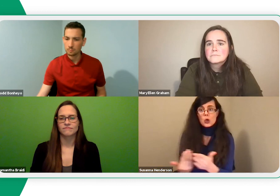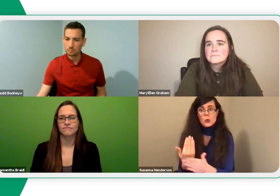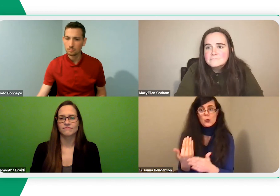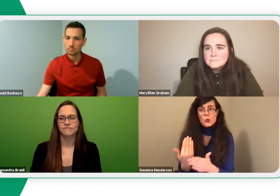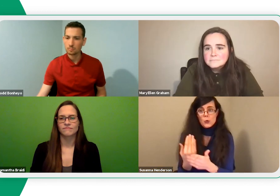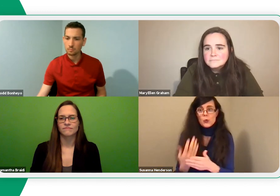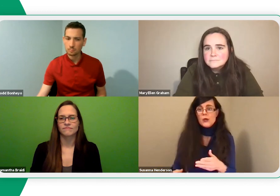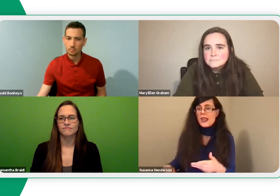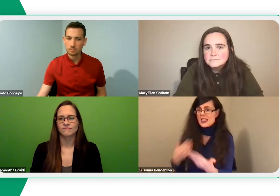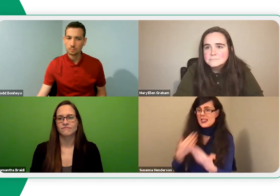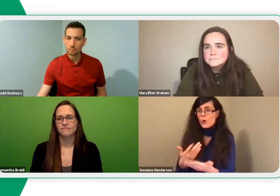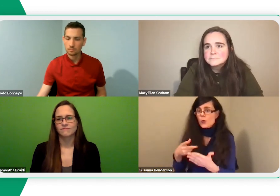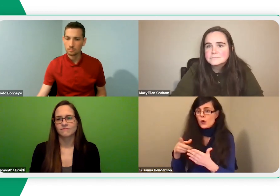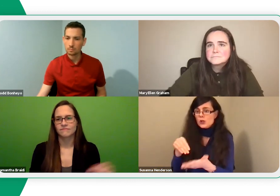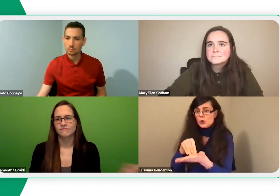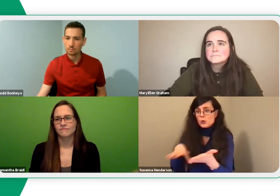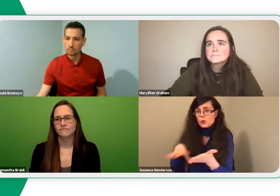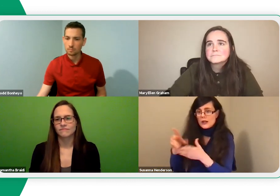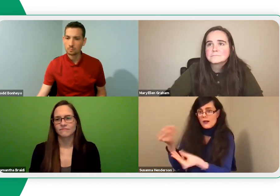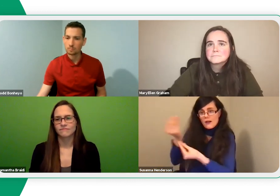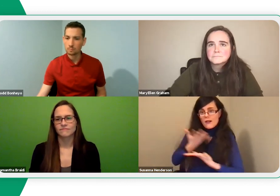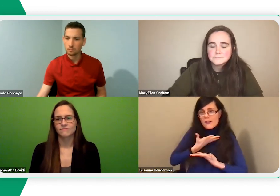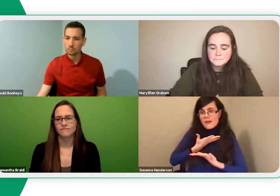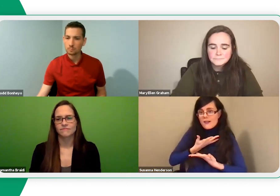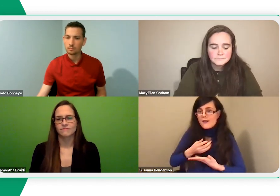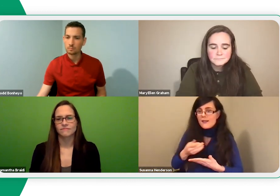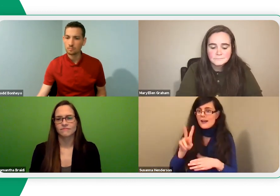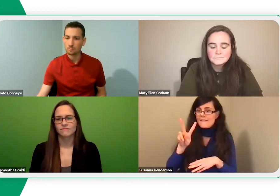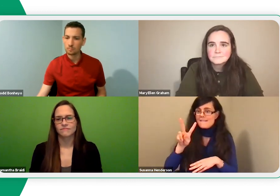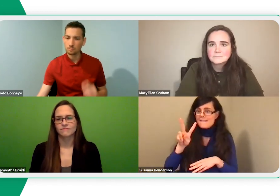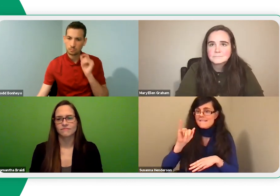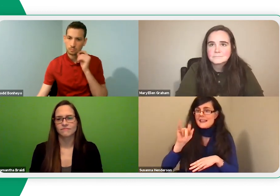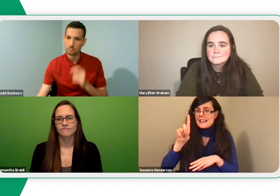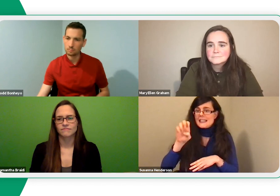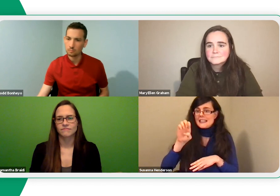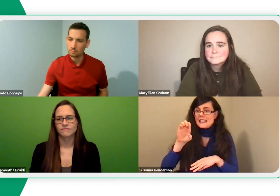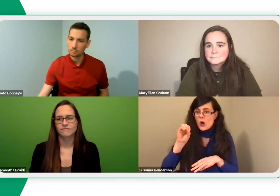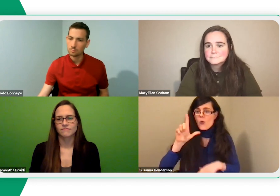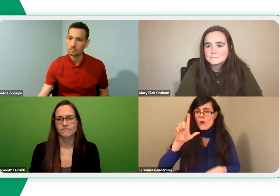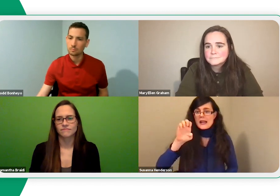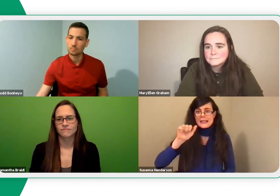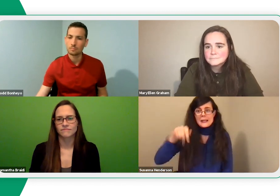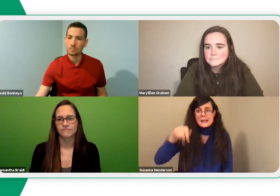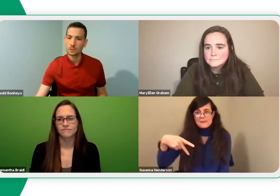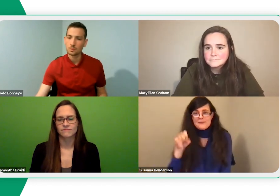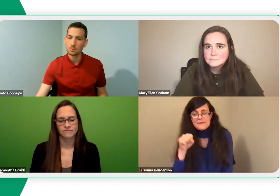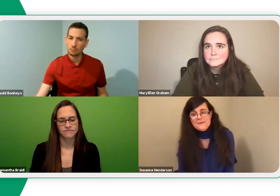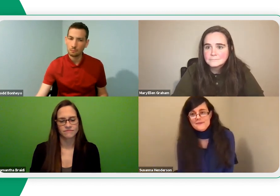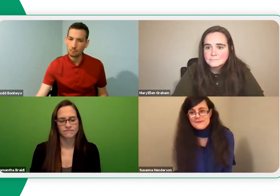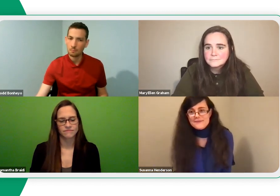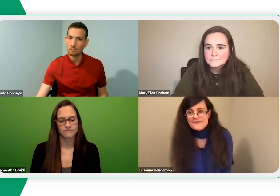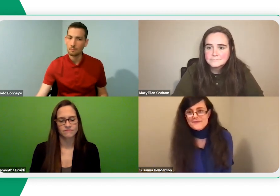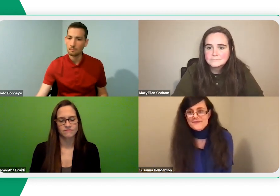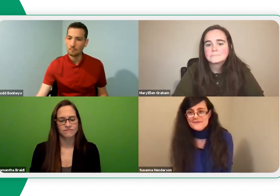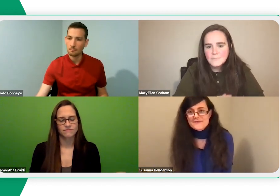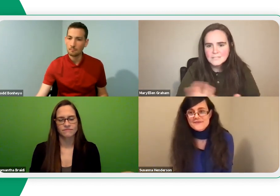come on. I really like to utilize that. Actually, a student is the one that told me about Video Leap.